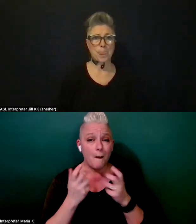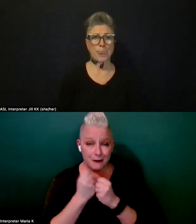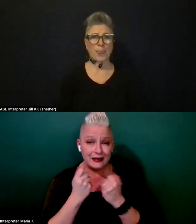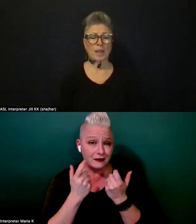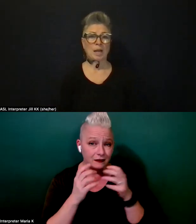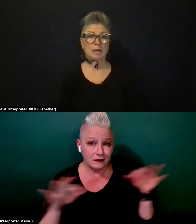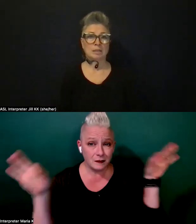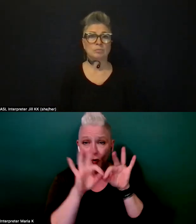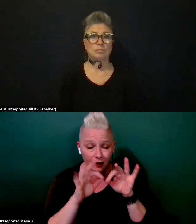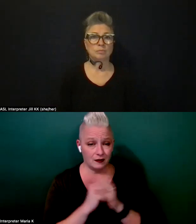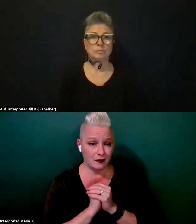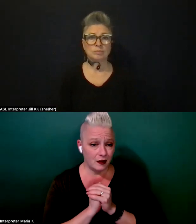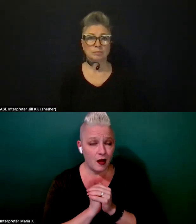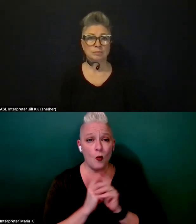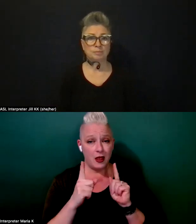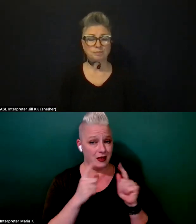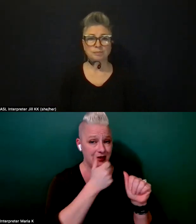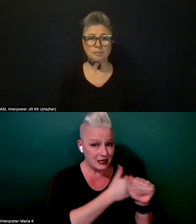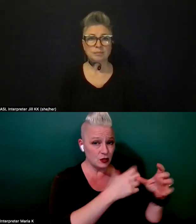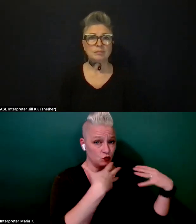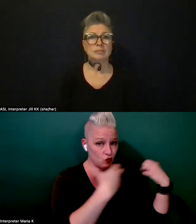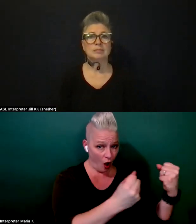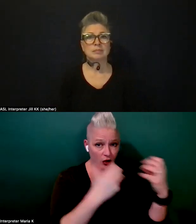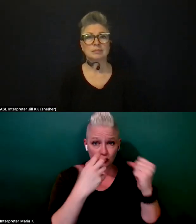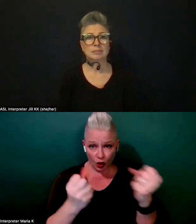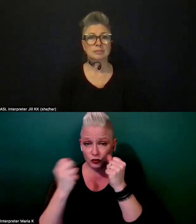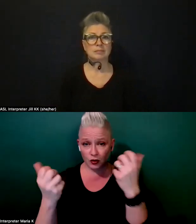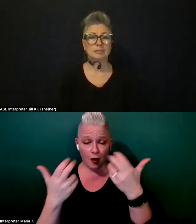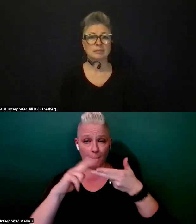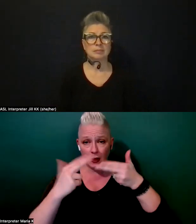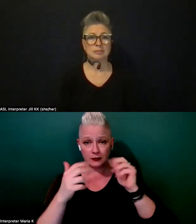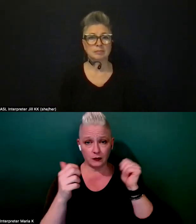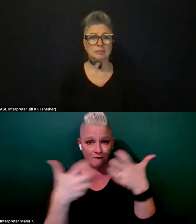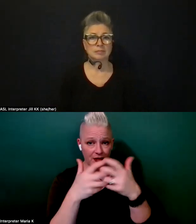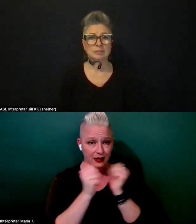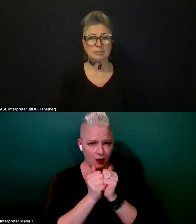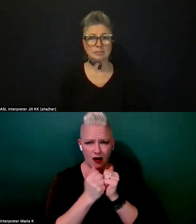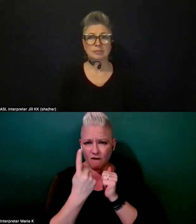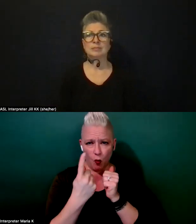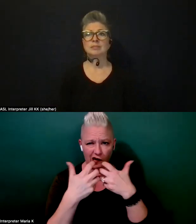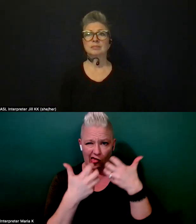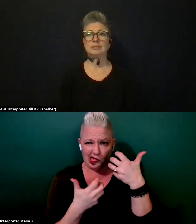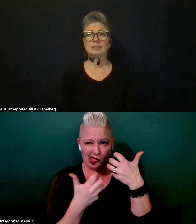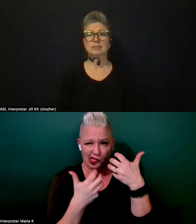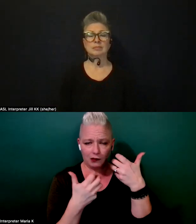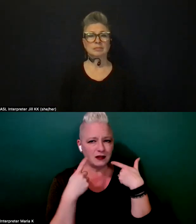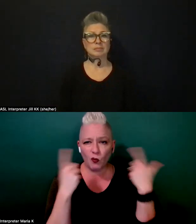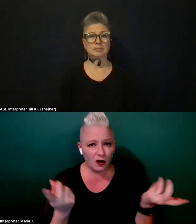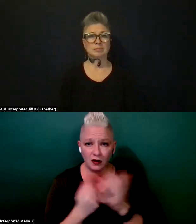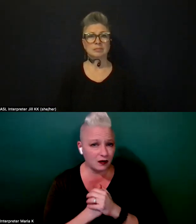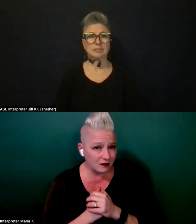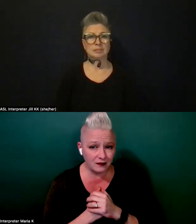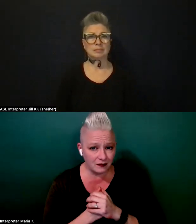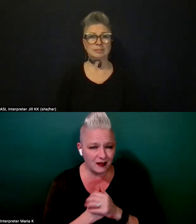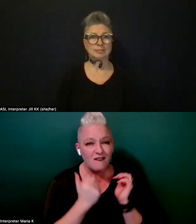and it all has to combine and come together. It's like a puzzle, and then if one puzzle piece doesn't fit, it just doesn't really work. Um, it's